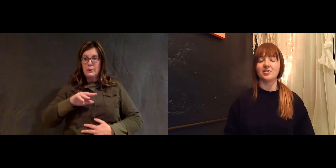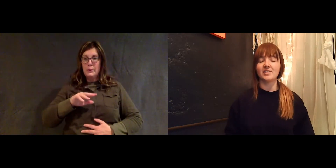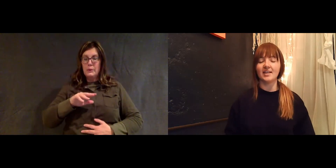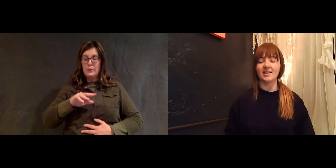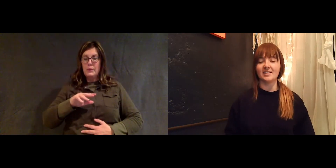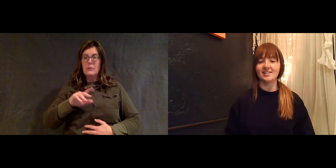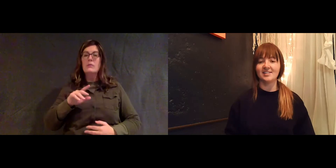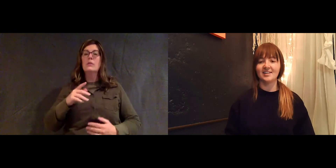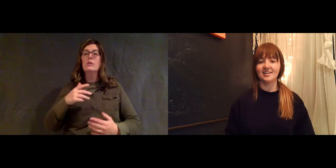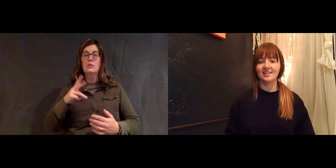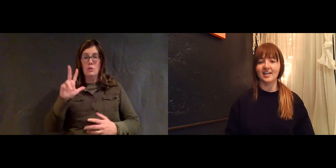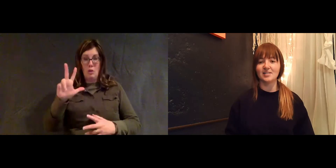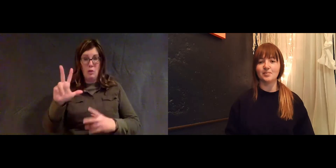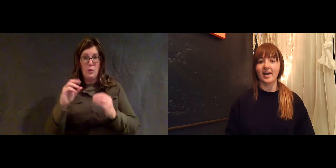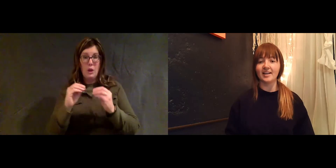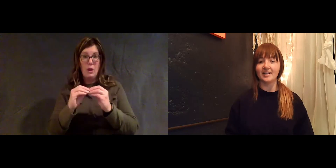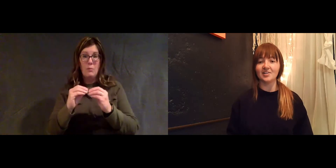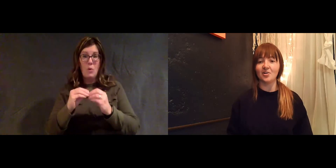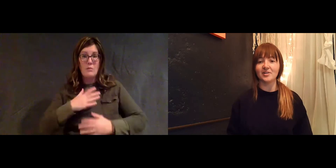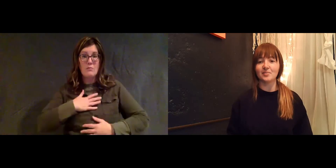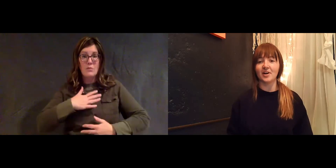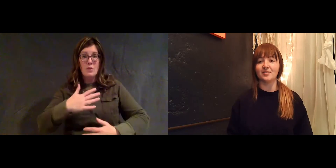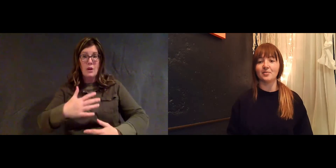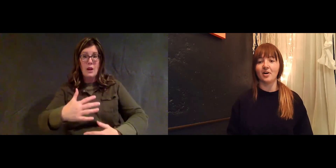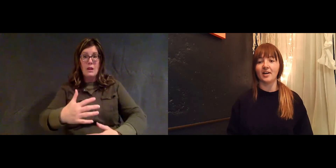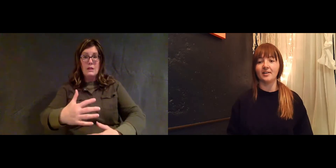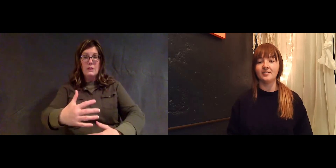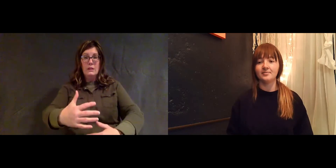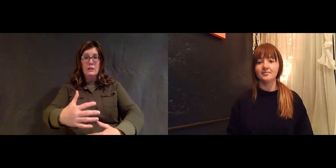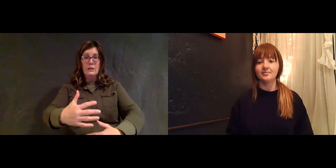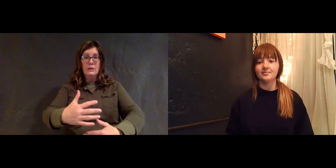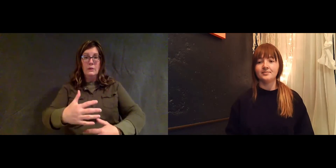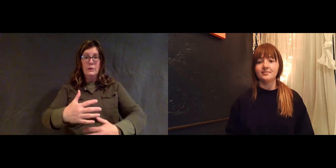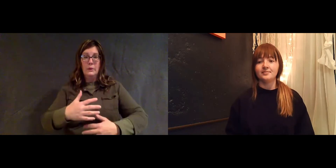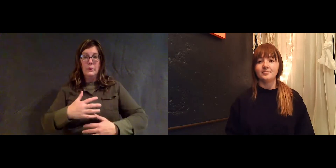breaths just like this, expanding the lowest part of your body.